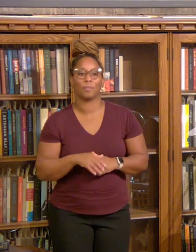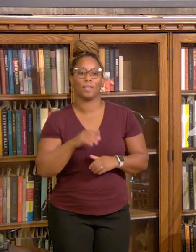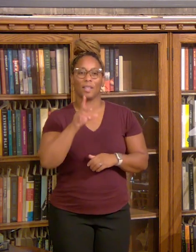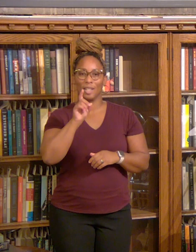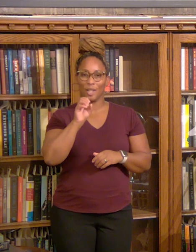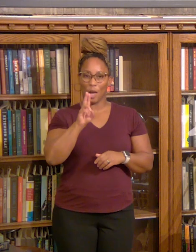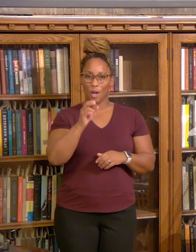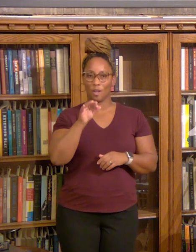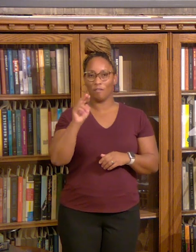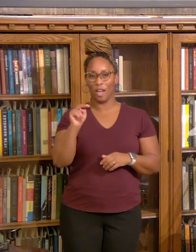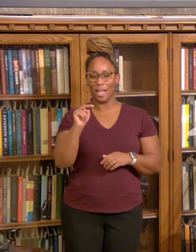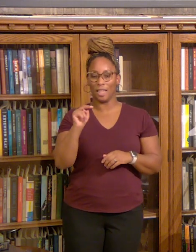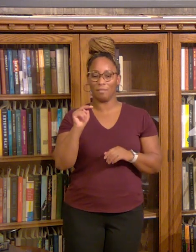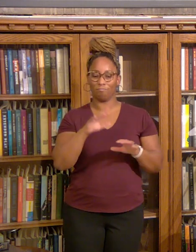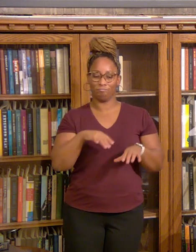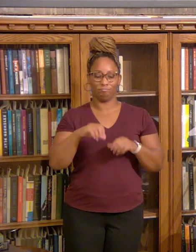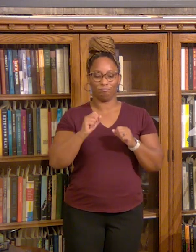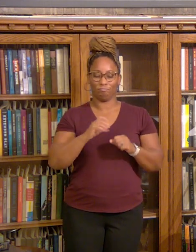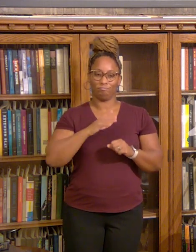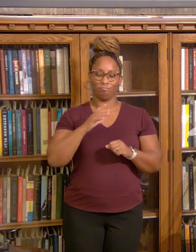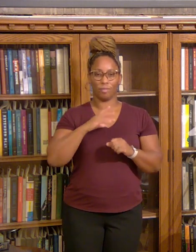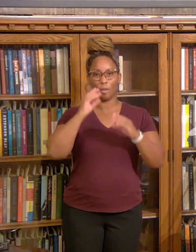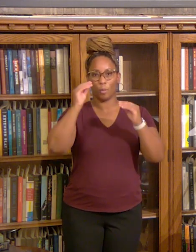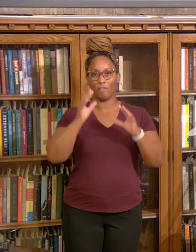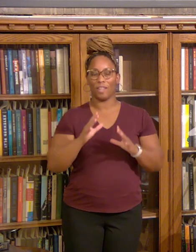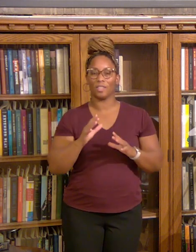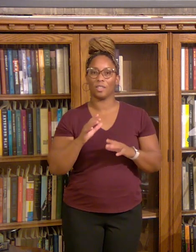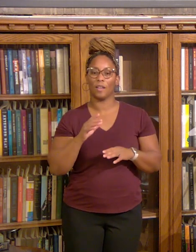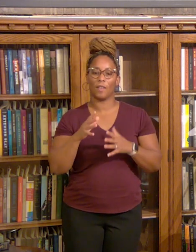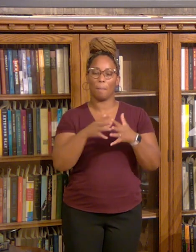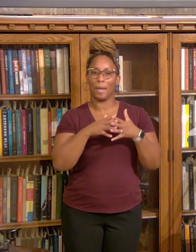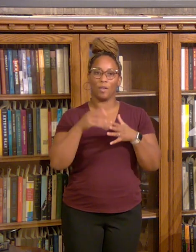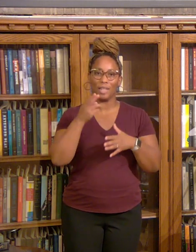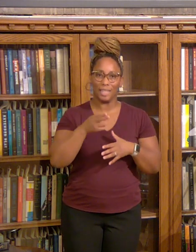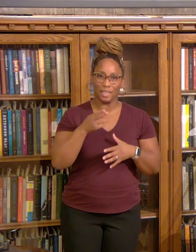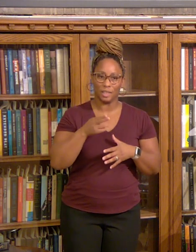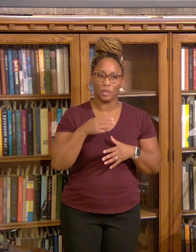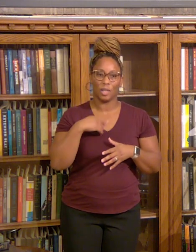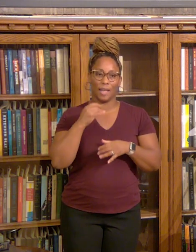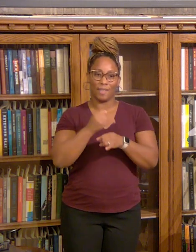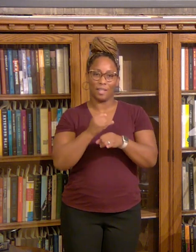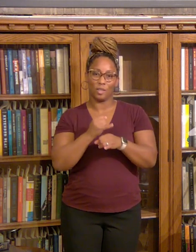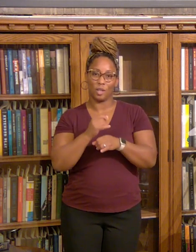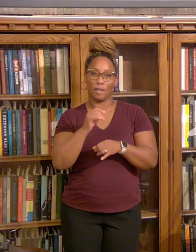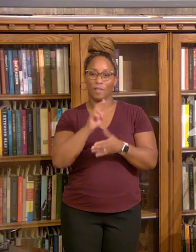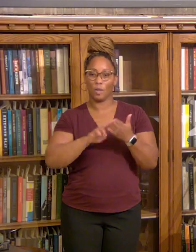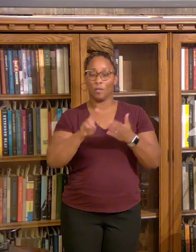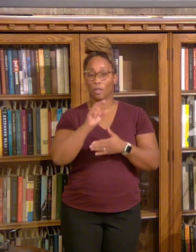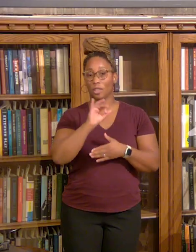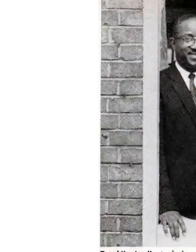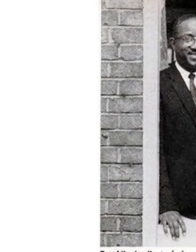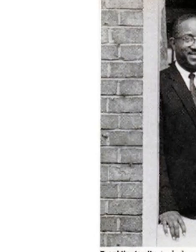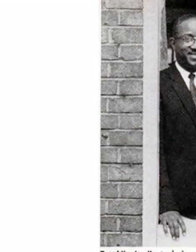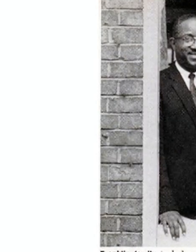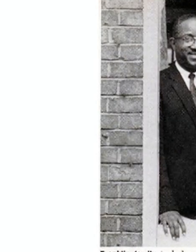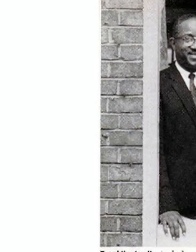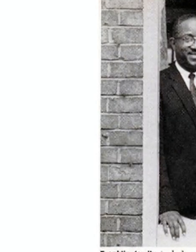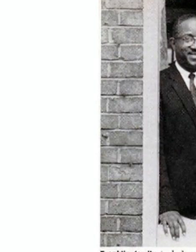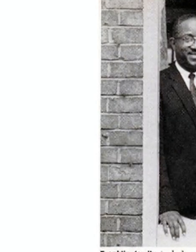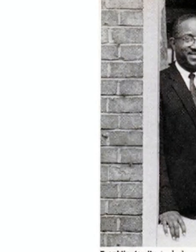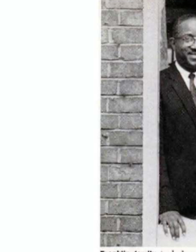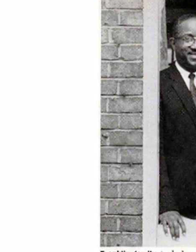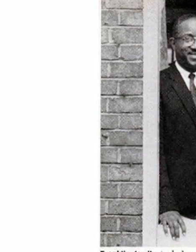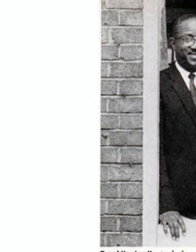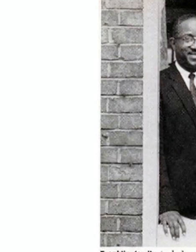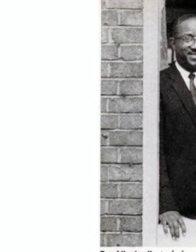Dr Franklin assumed the prestigious pit professorship of American history and institutions at the University of Cambridge for one year this